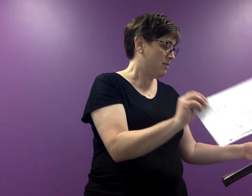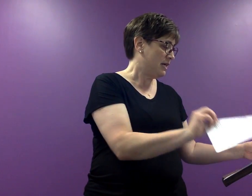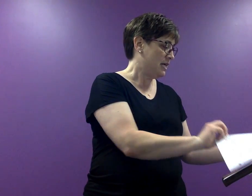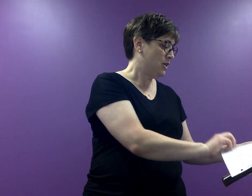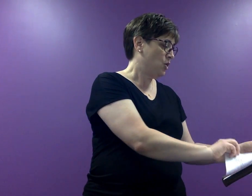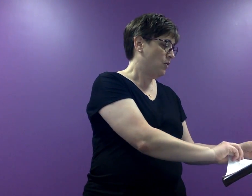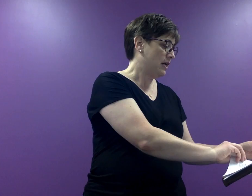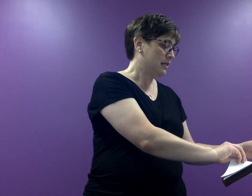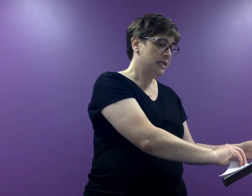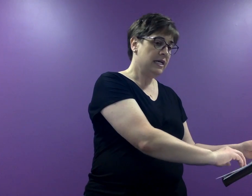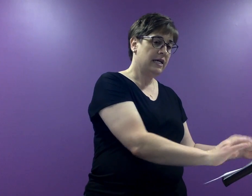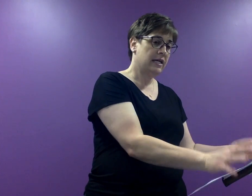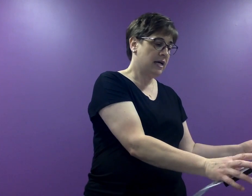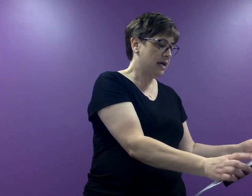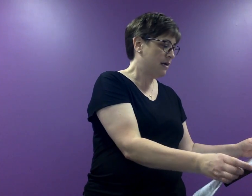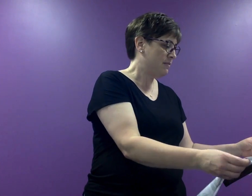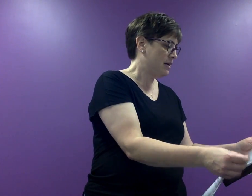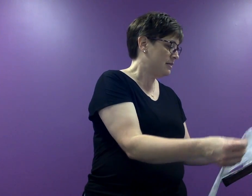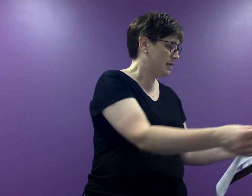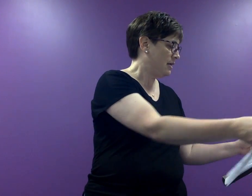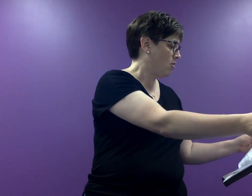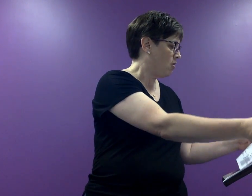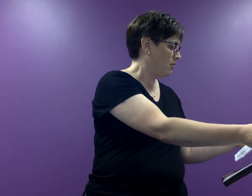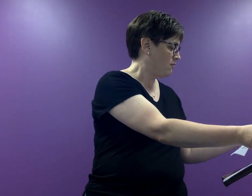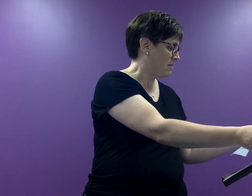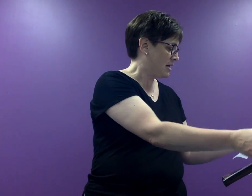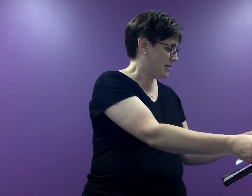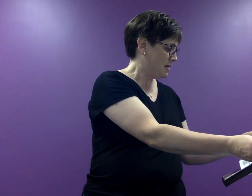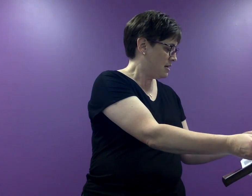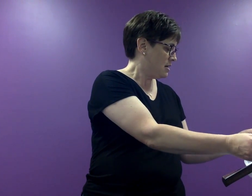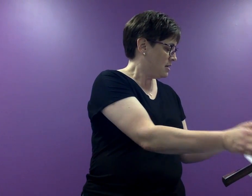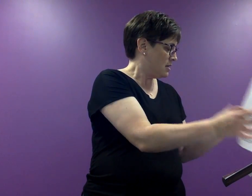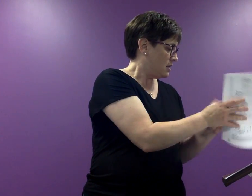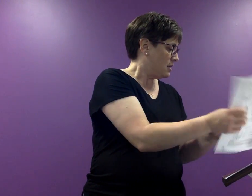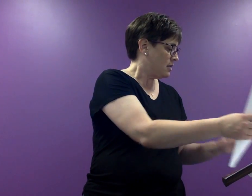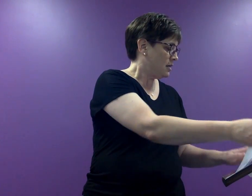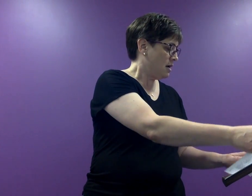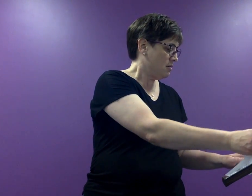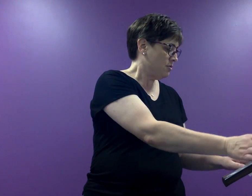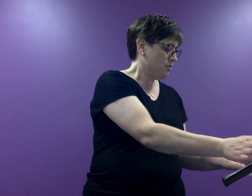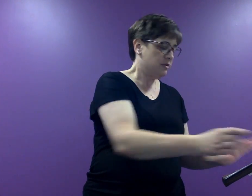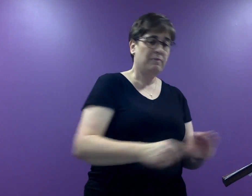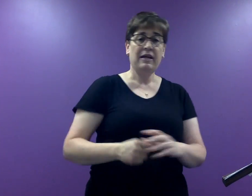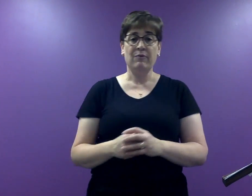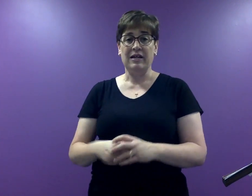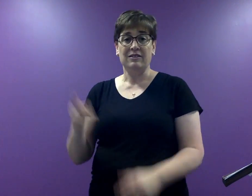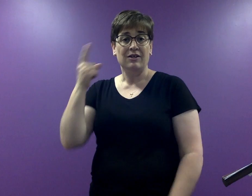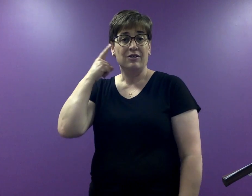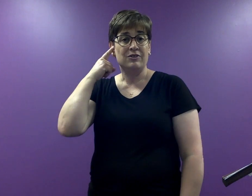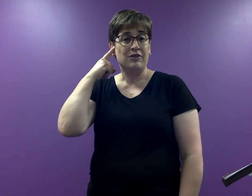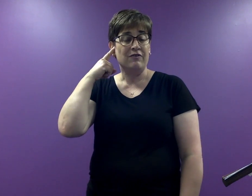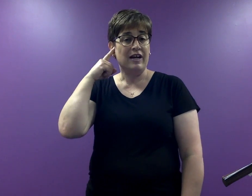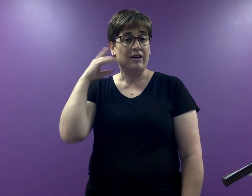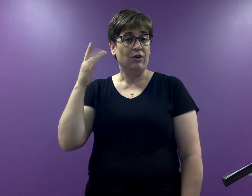anybody incorrectly, and I'm not seeing all of my colors. But anyways, so you've got